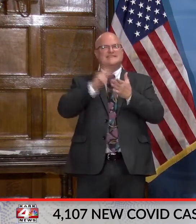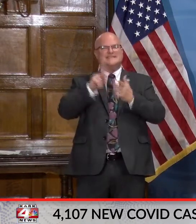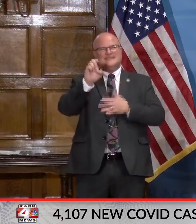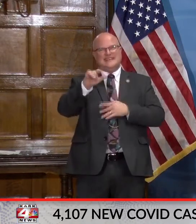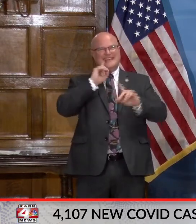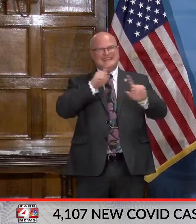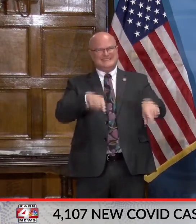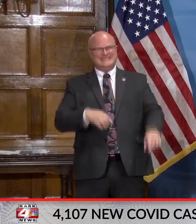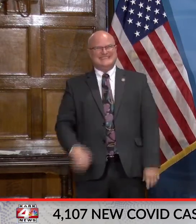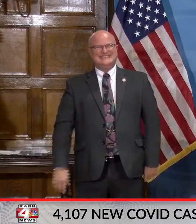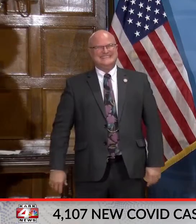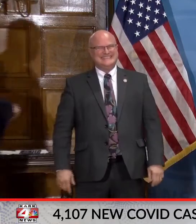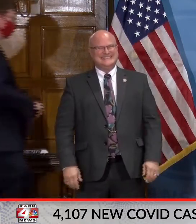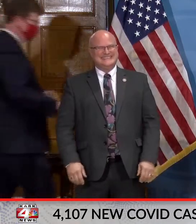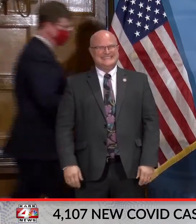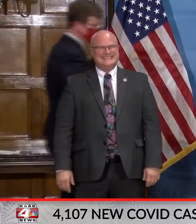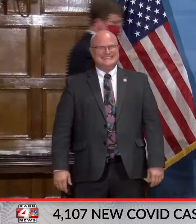answer.